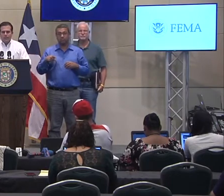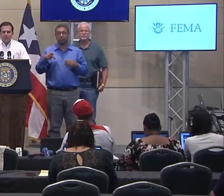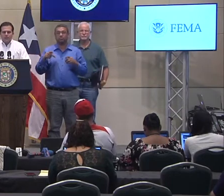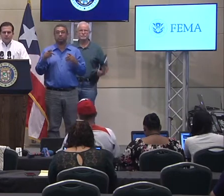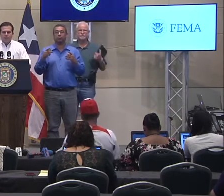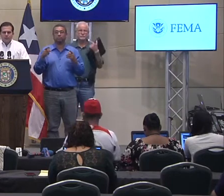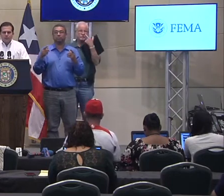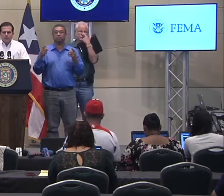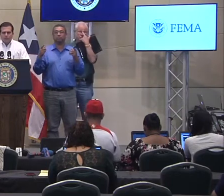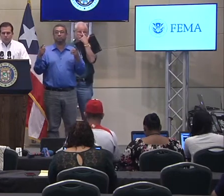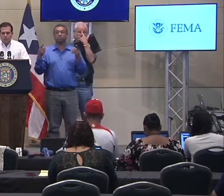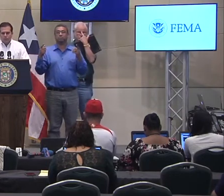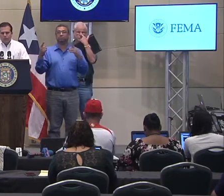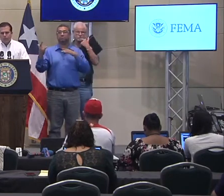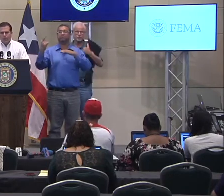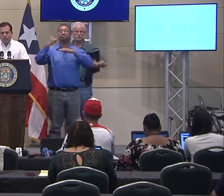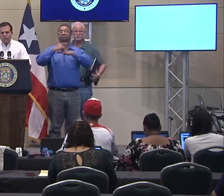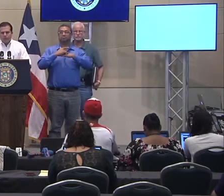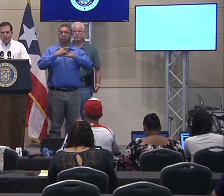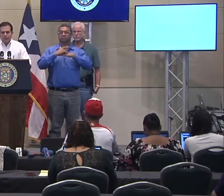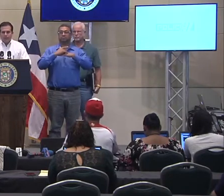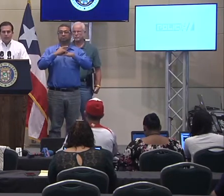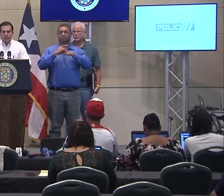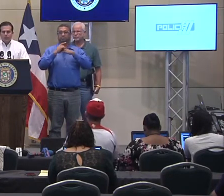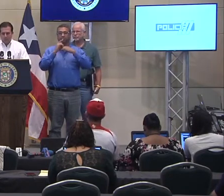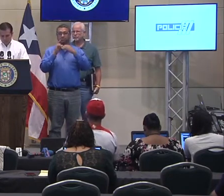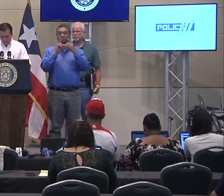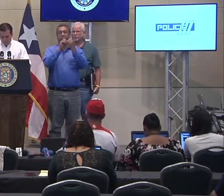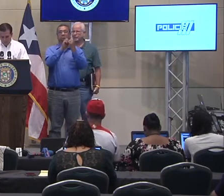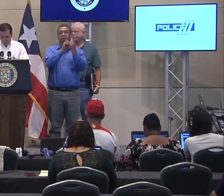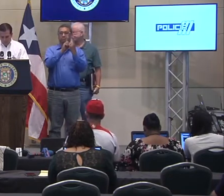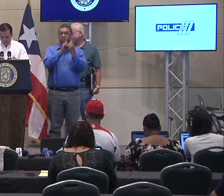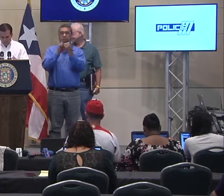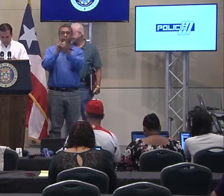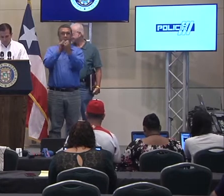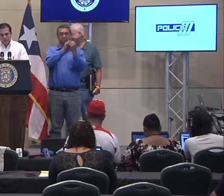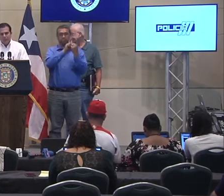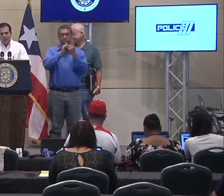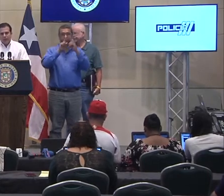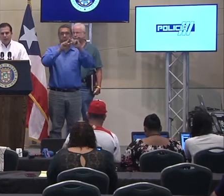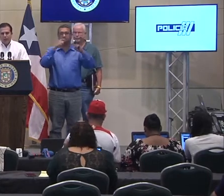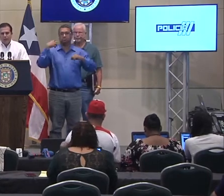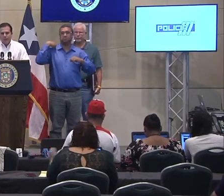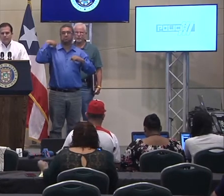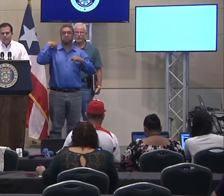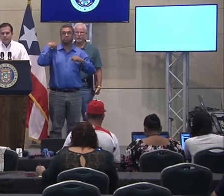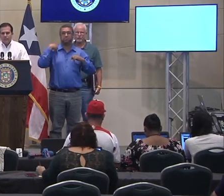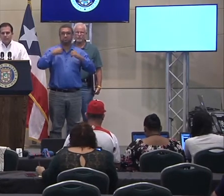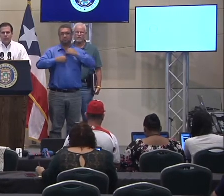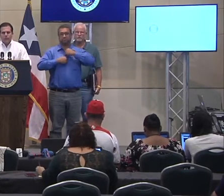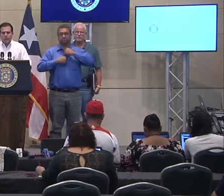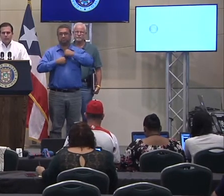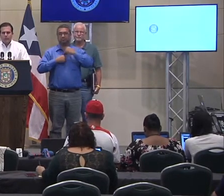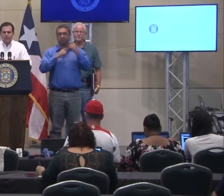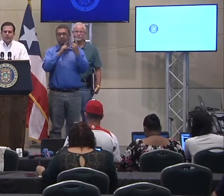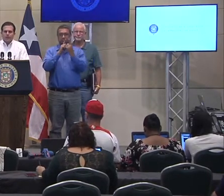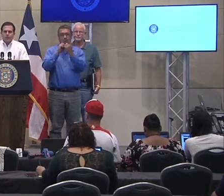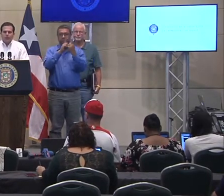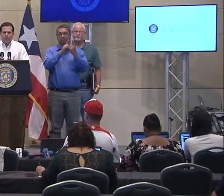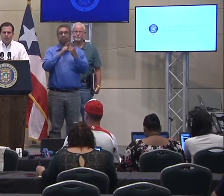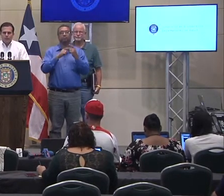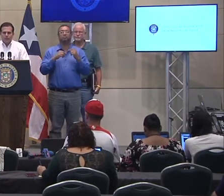spoke with several officials at the EOC.